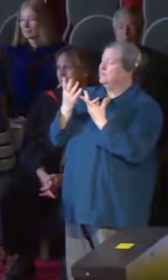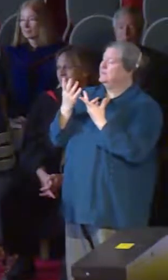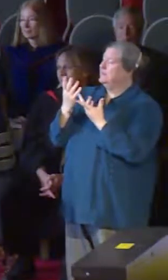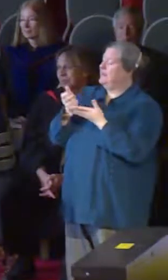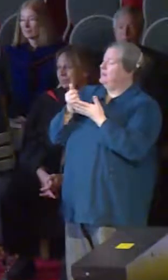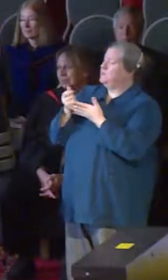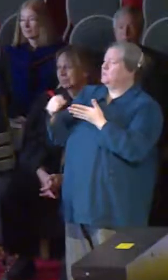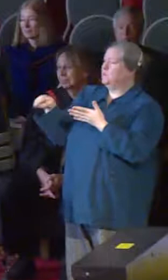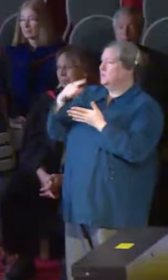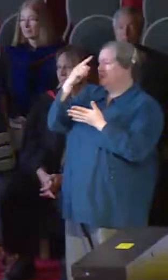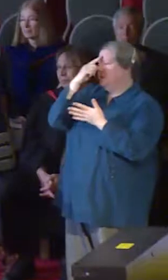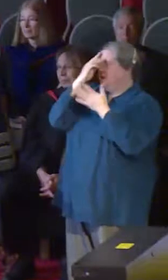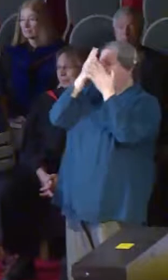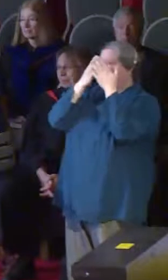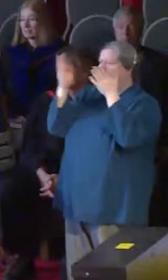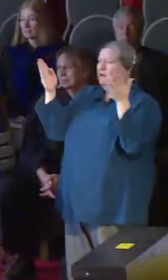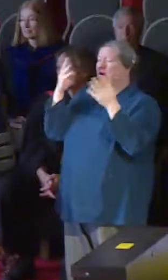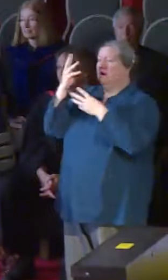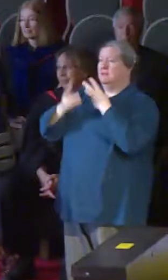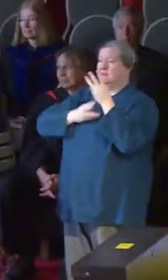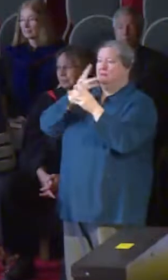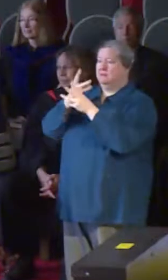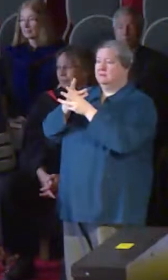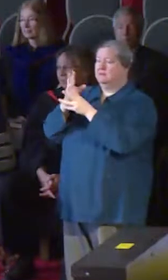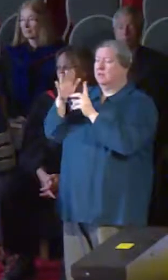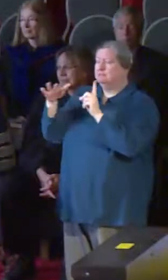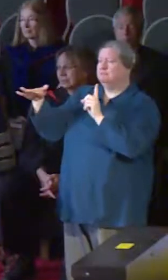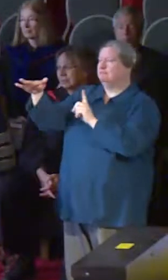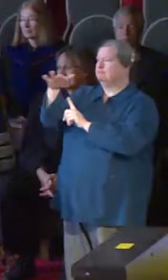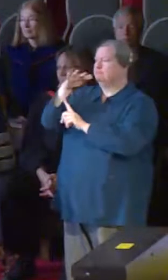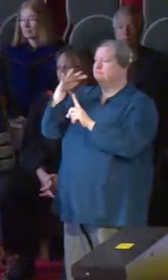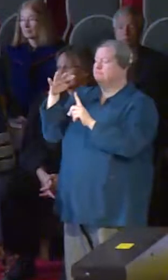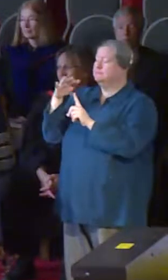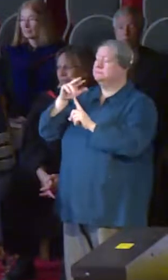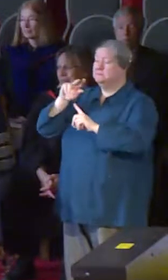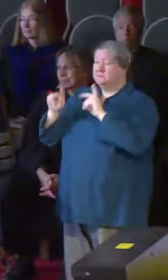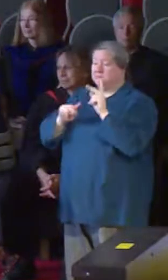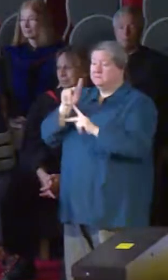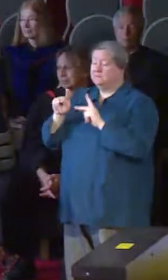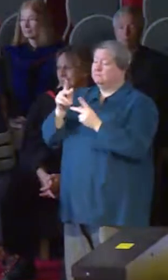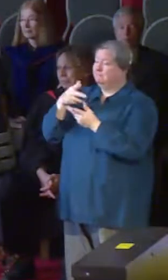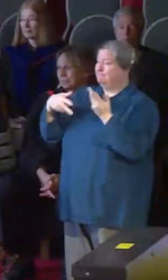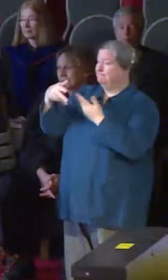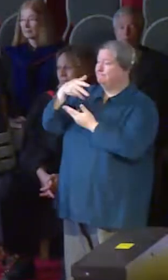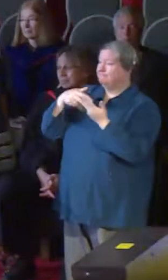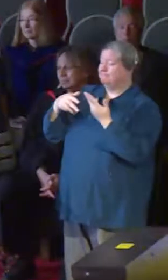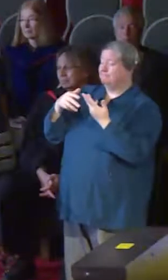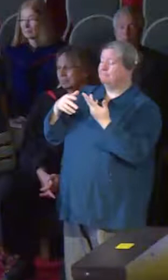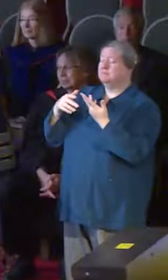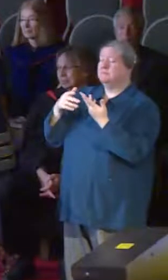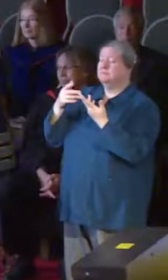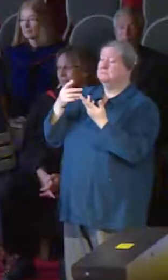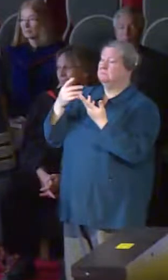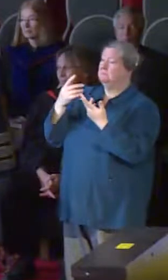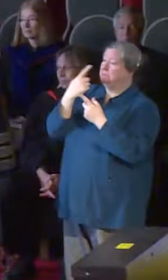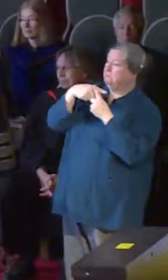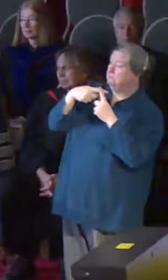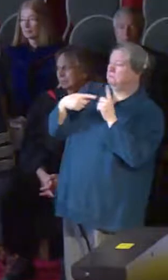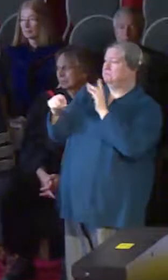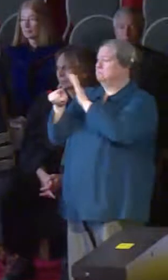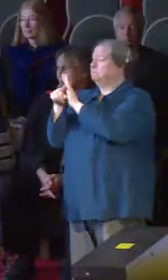of a greater knowledge of the world around us, of how humans interact with each other for good or for